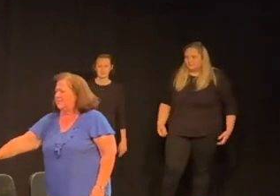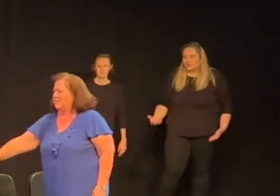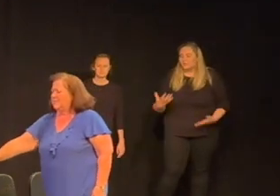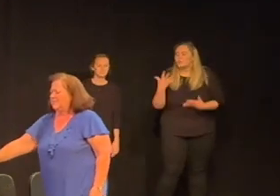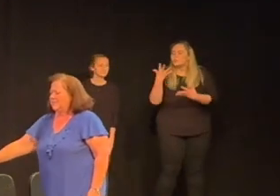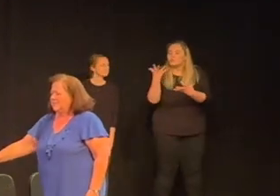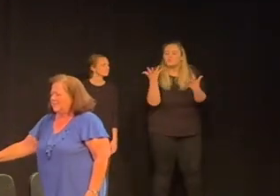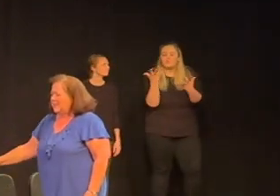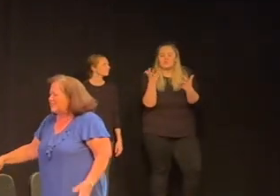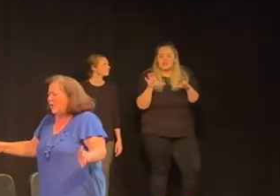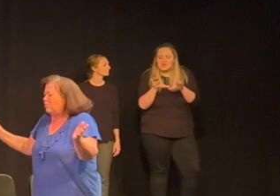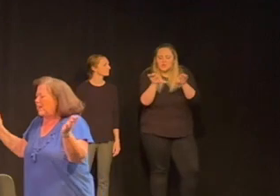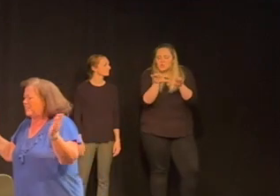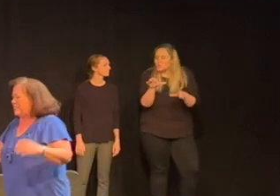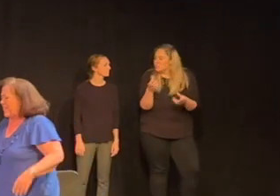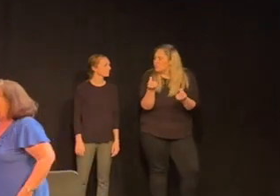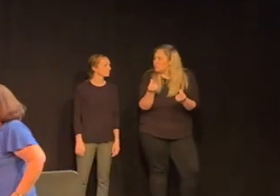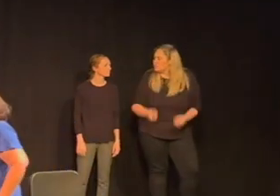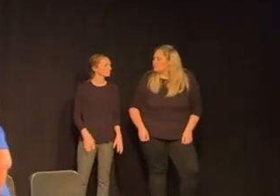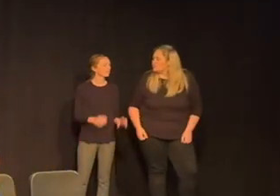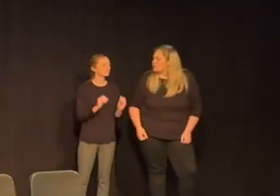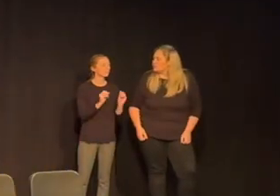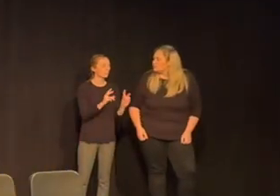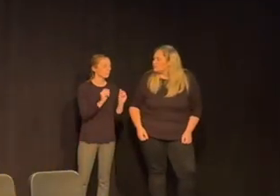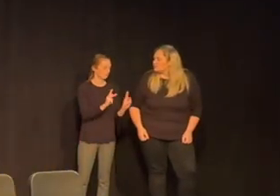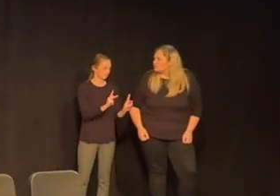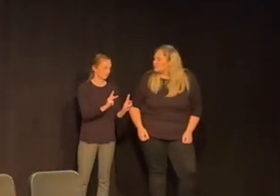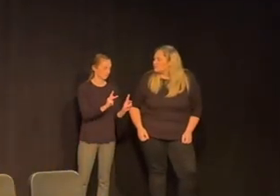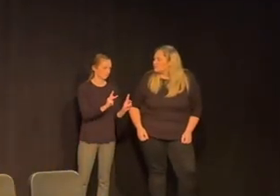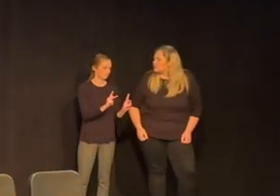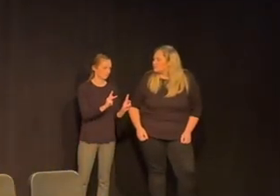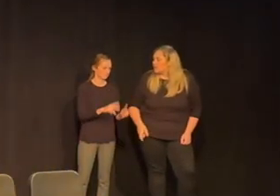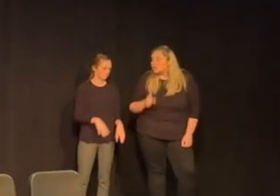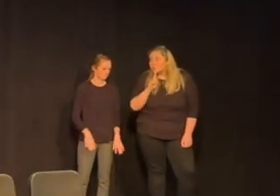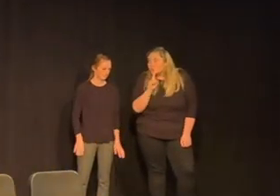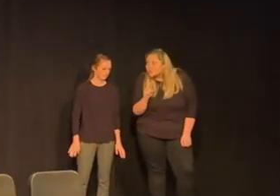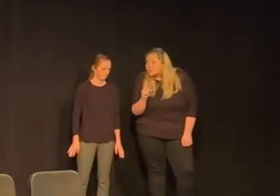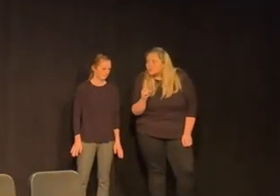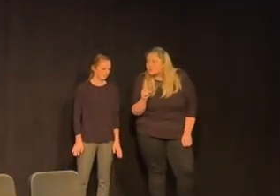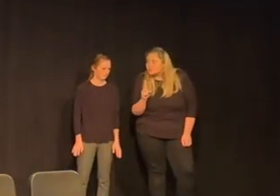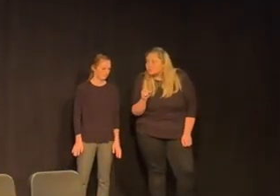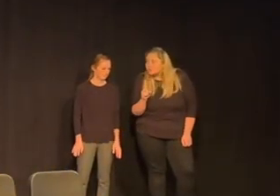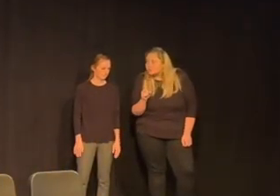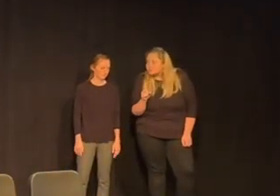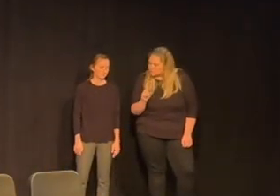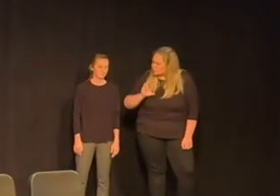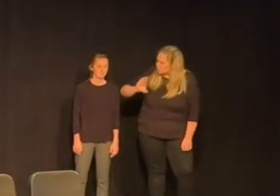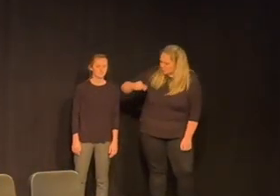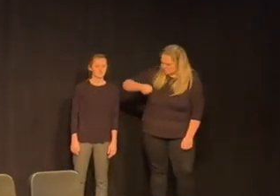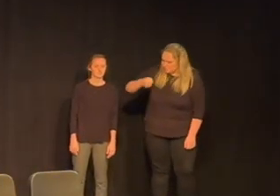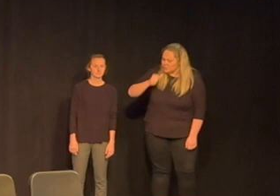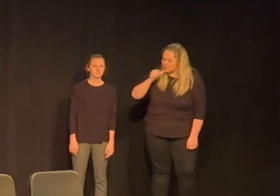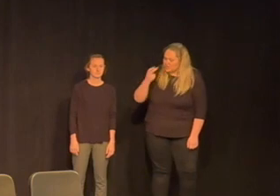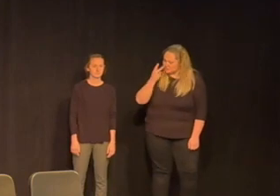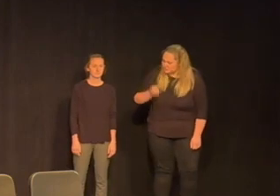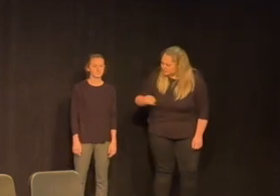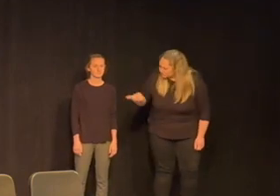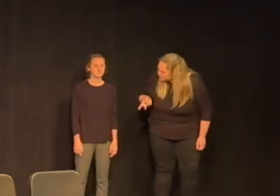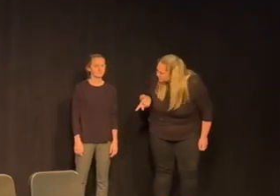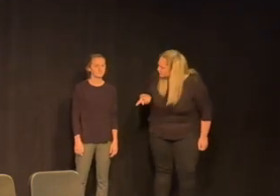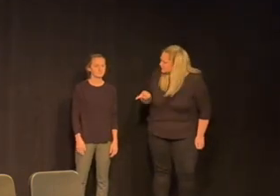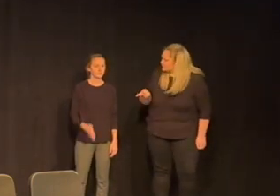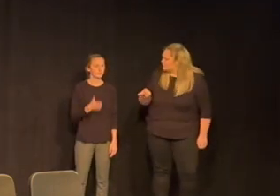What should I do then? It's all right, Stan. Are you sure? I don't see your purse. Well,